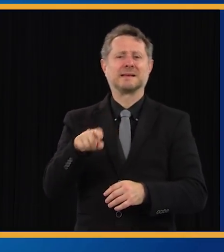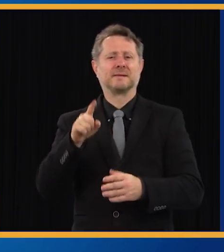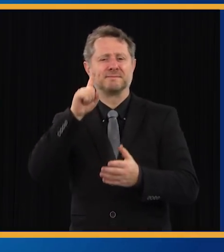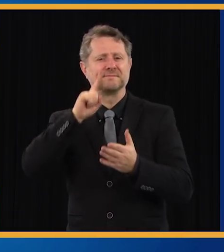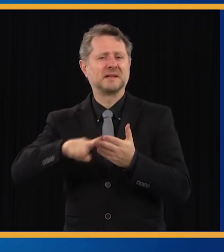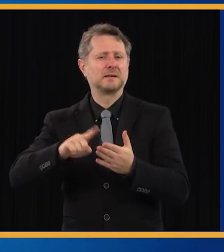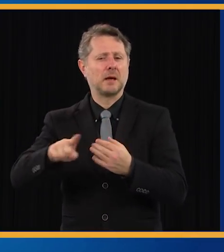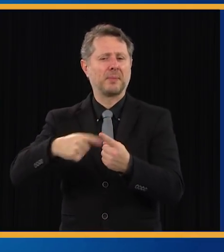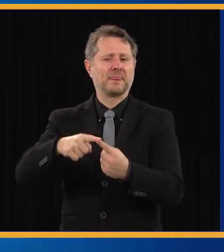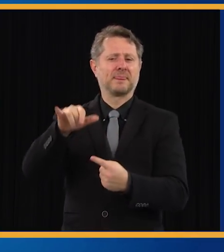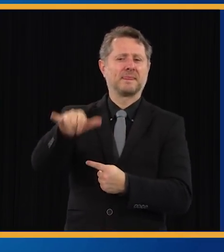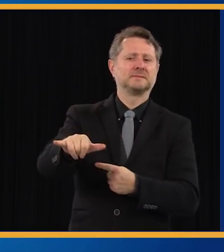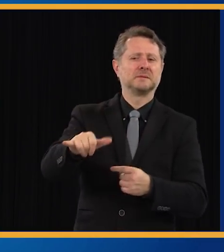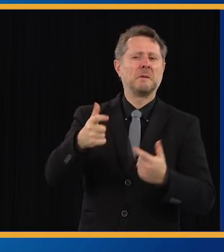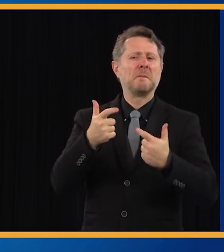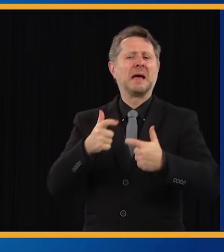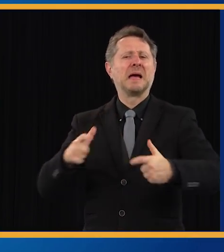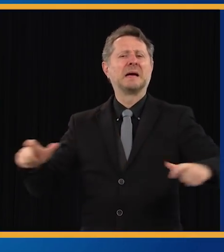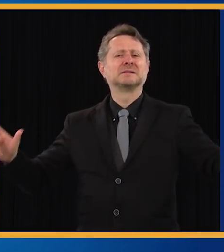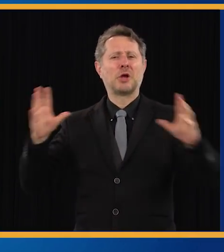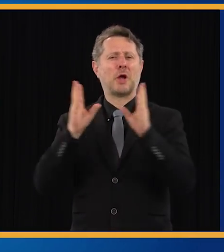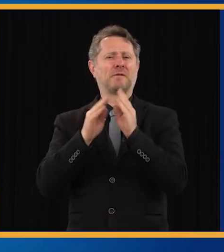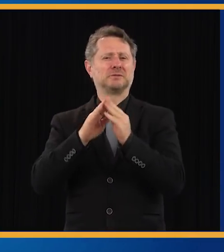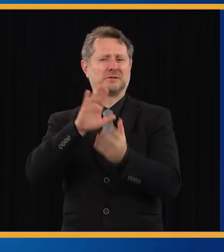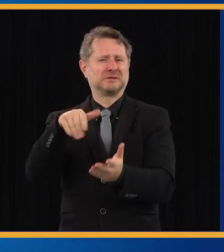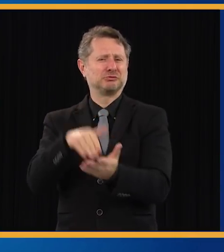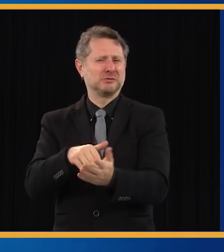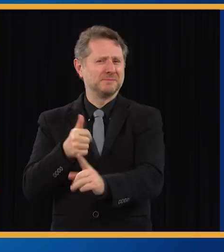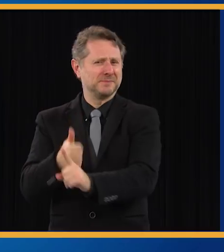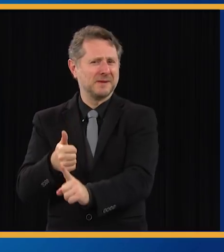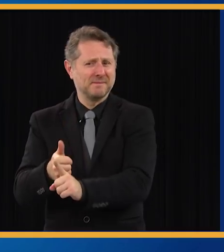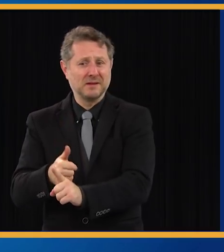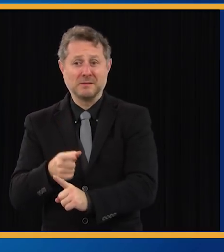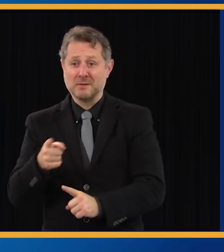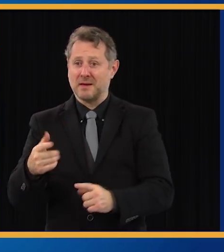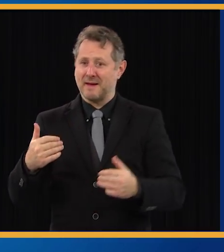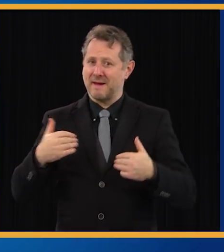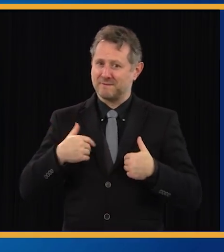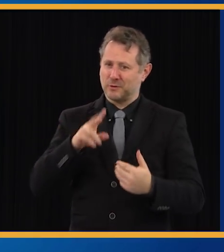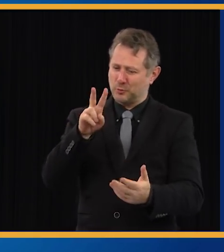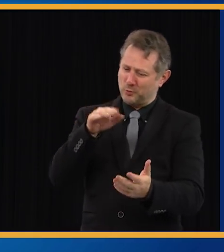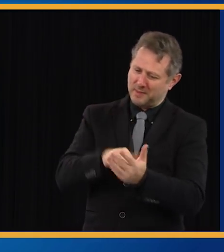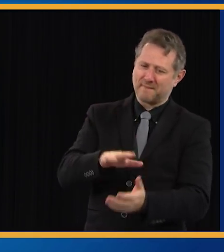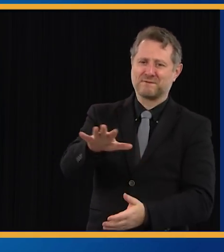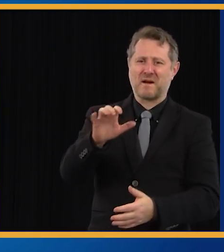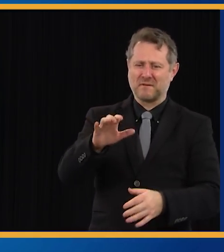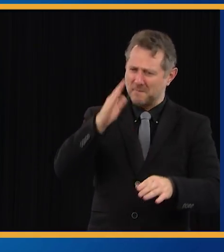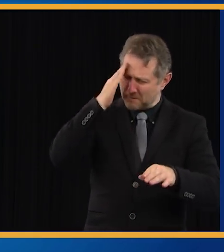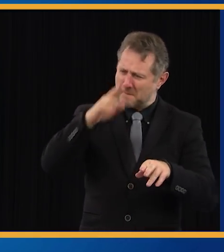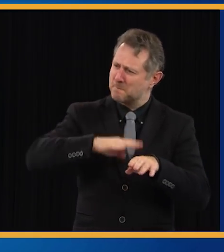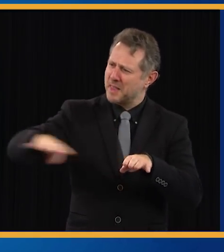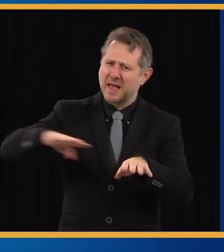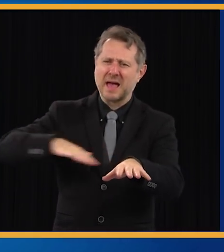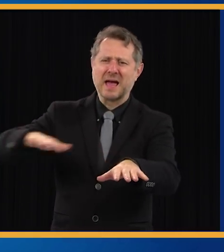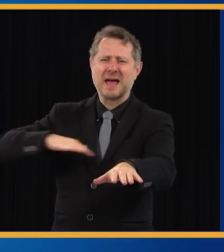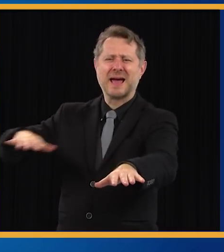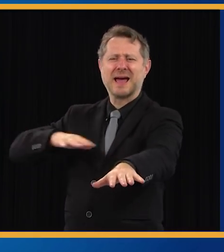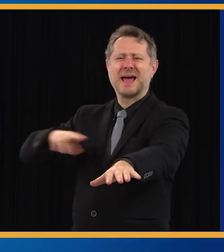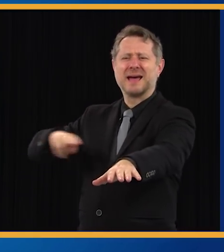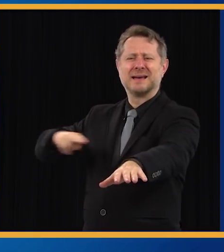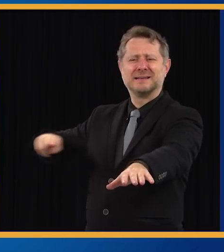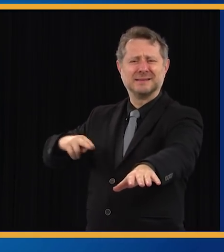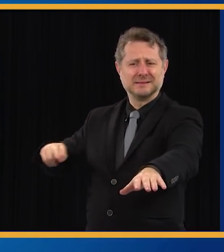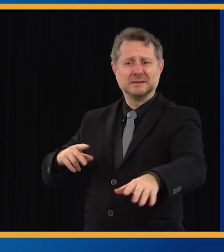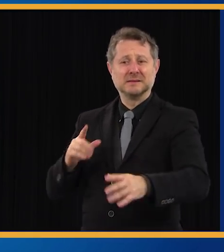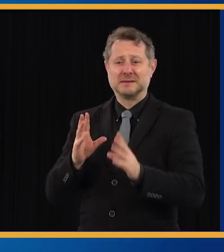Javits Convention Center. It has 2,500 beds, so it's a great facility, but it's also in the convention center. You